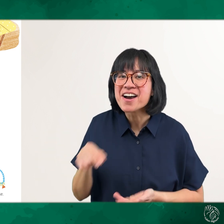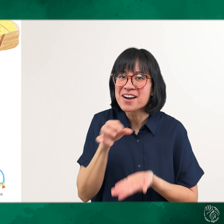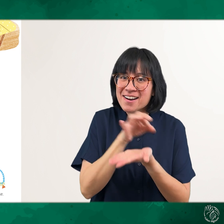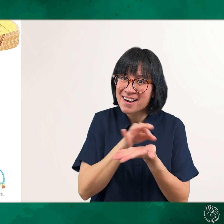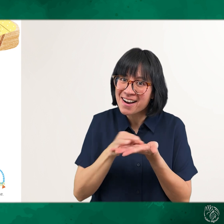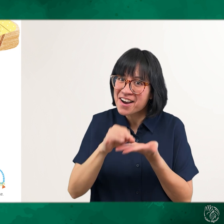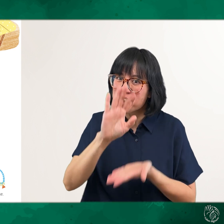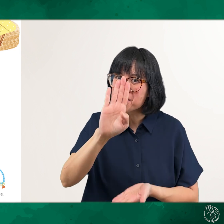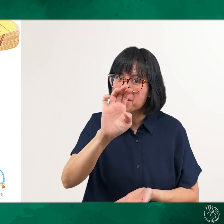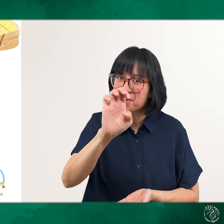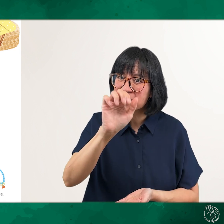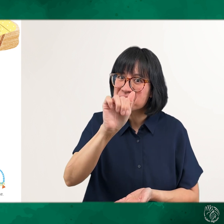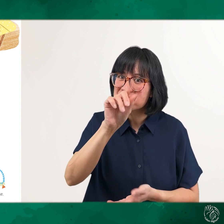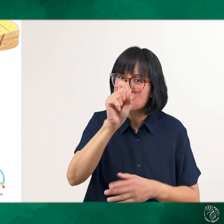and wooden beads.